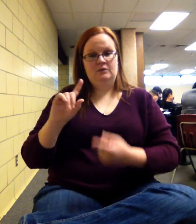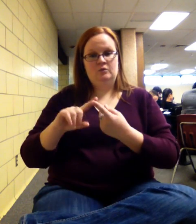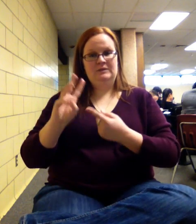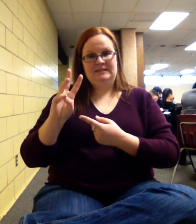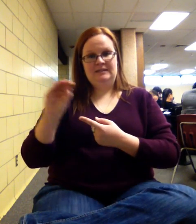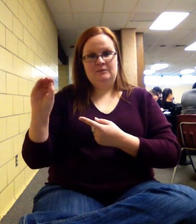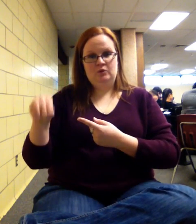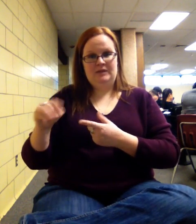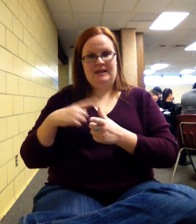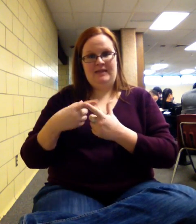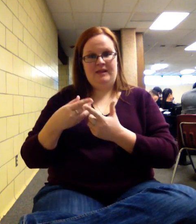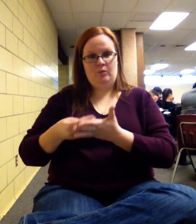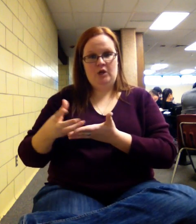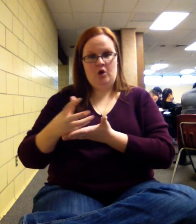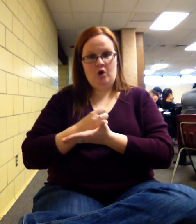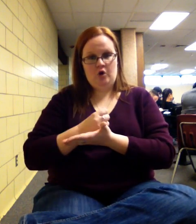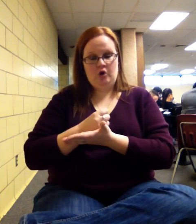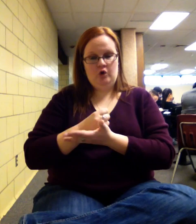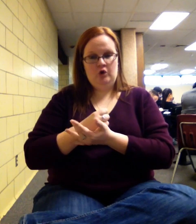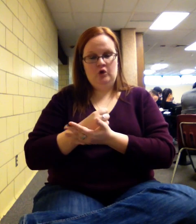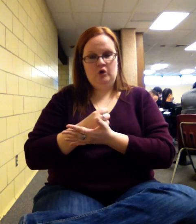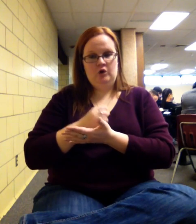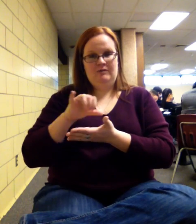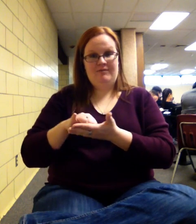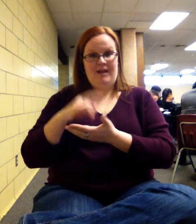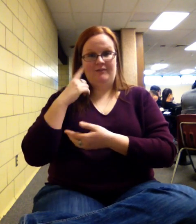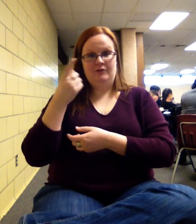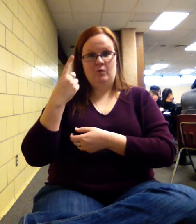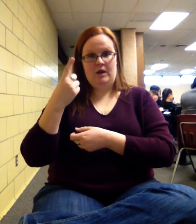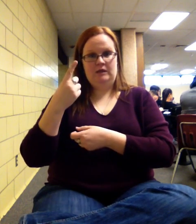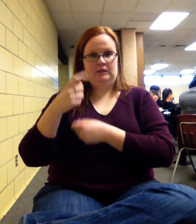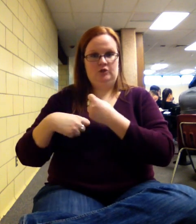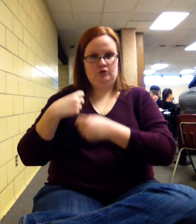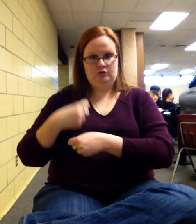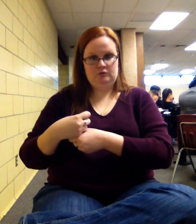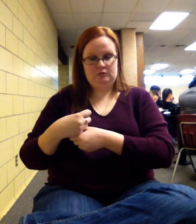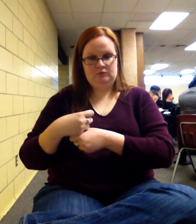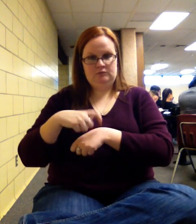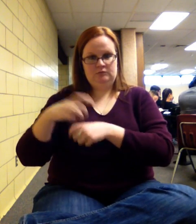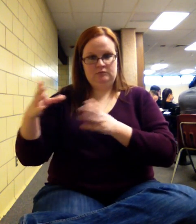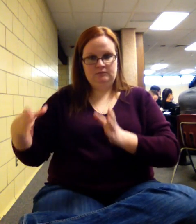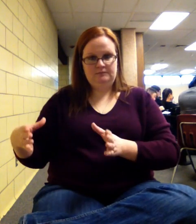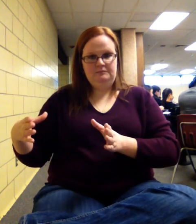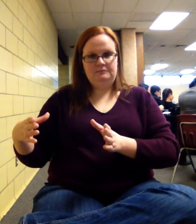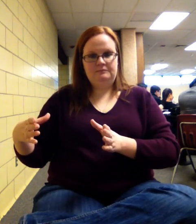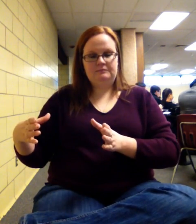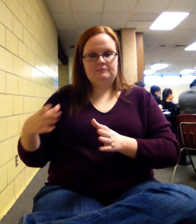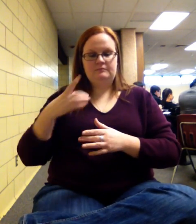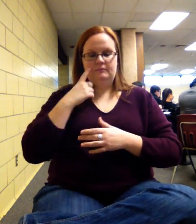And we're going to earn that for 1 period, because between year 1, the end of year 1